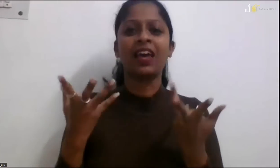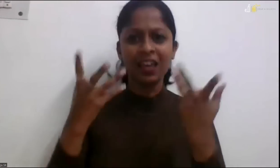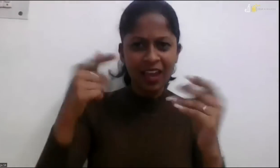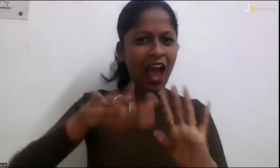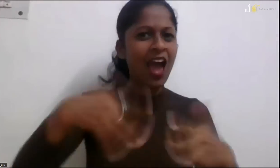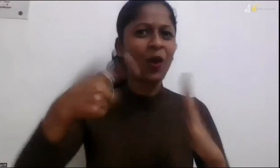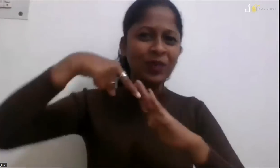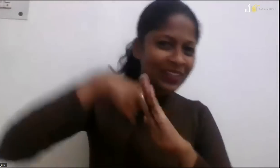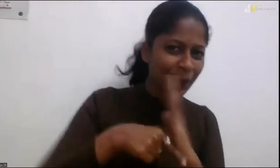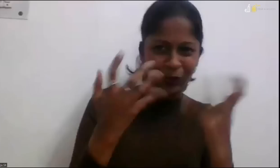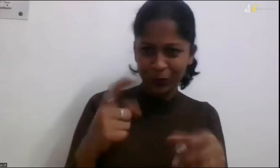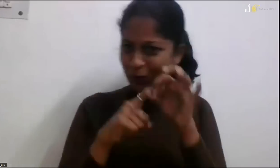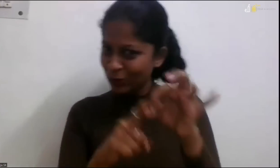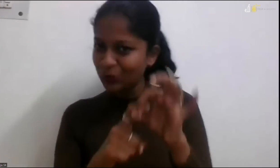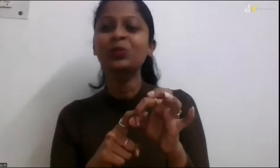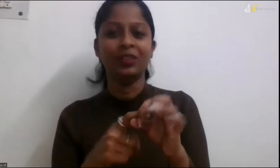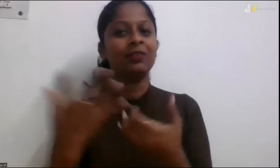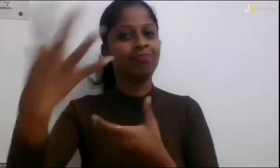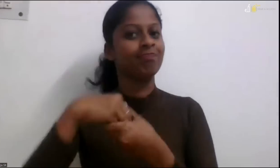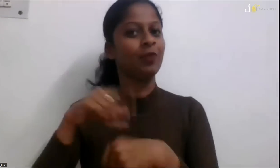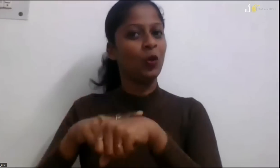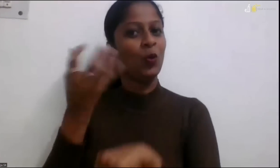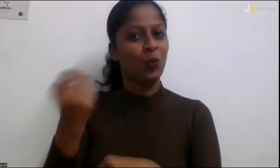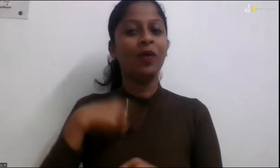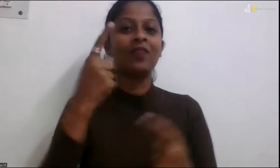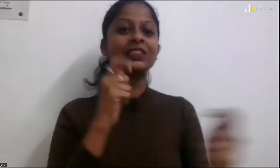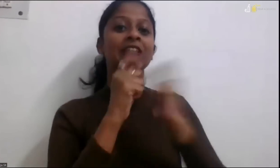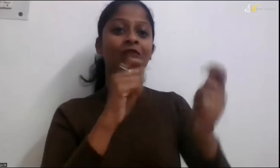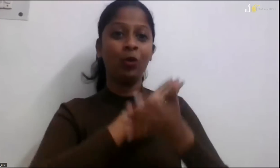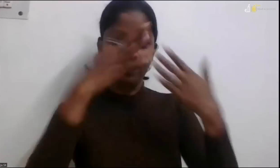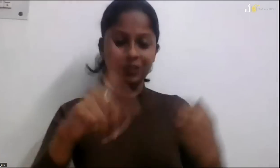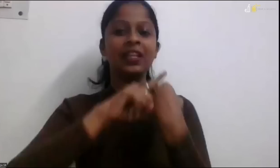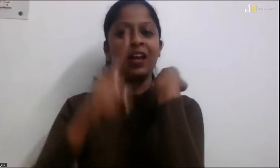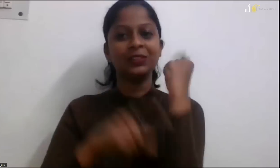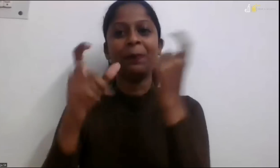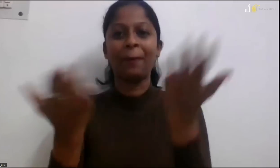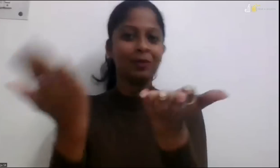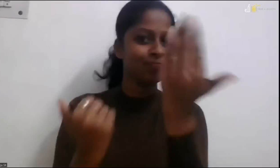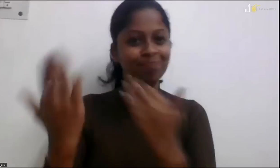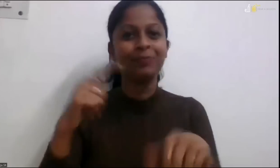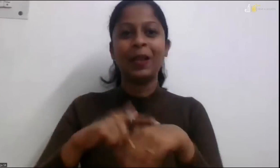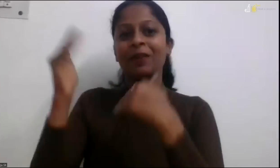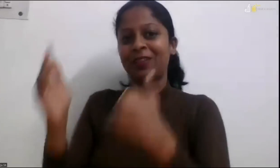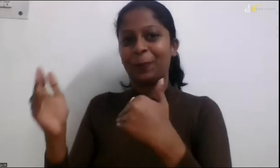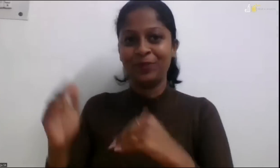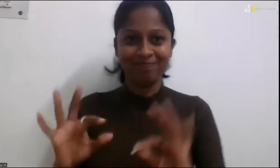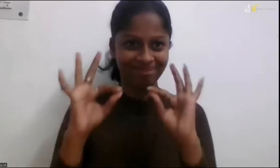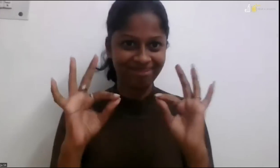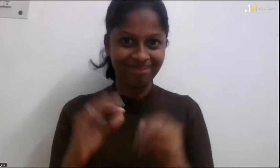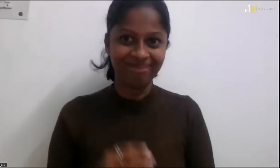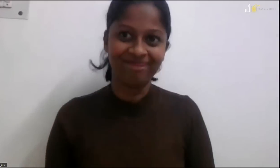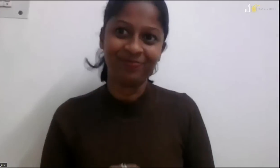Okay, so as you might be aware that today we are going to have a discussion. So yes, we will hold on